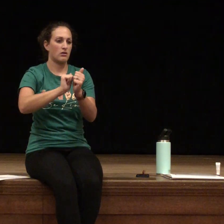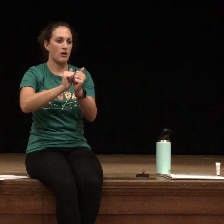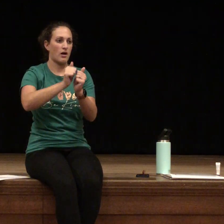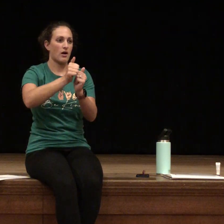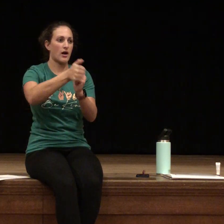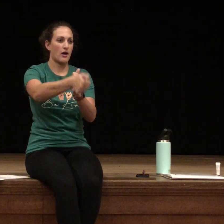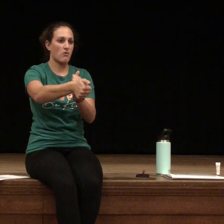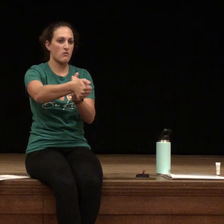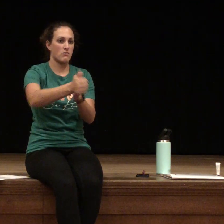how.